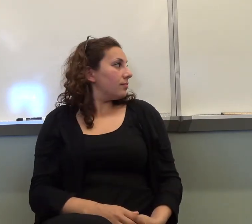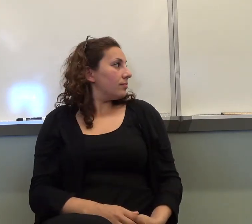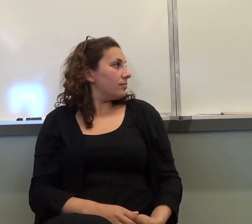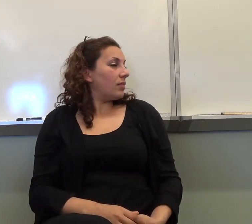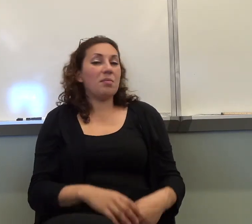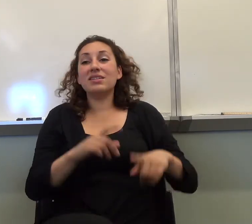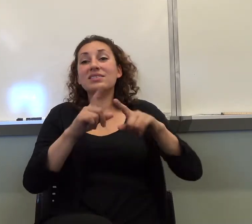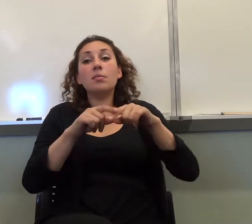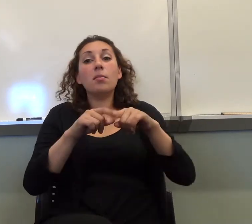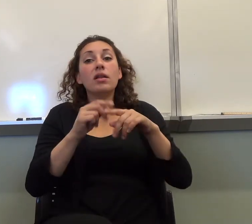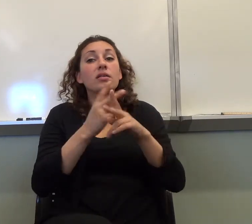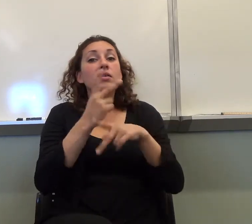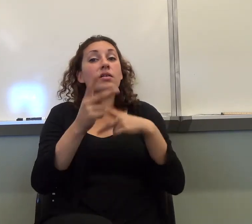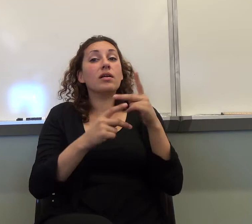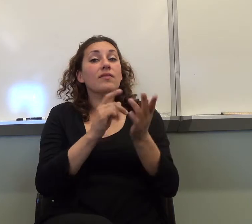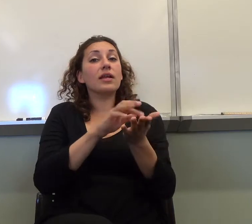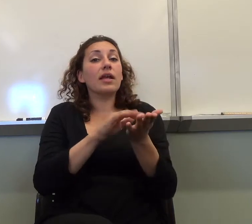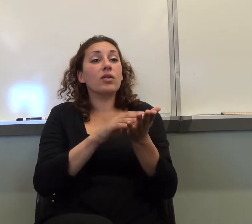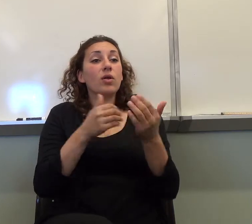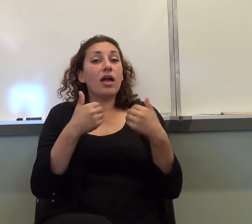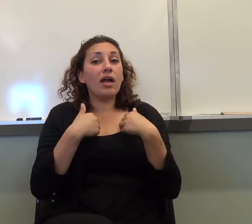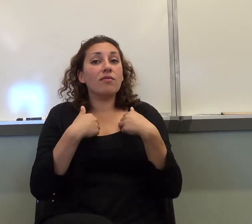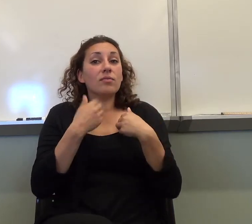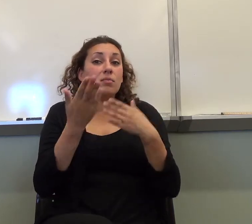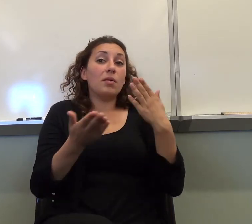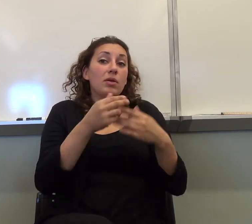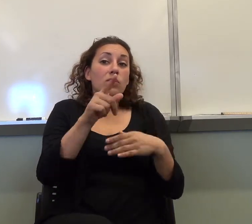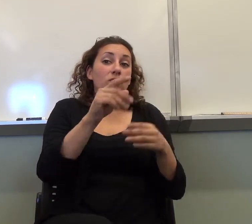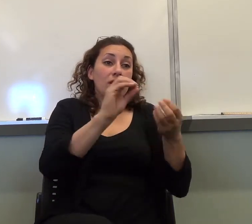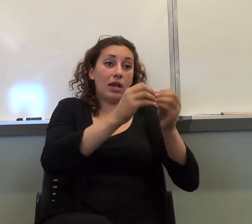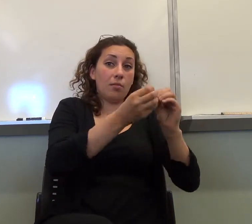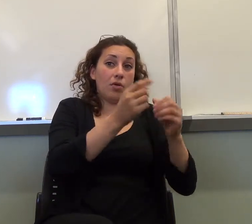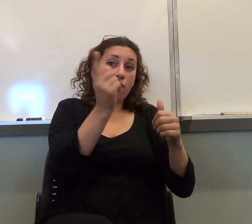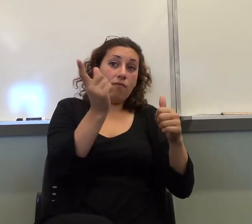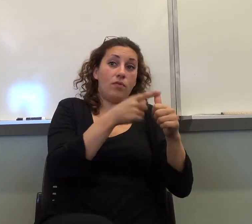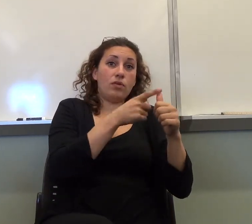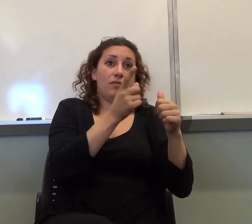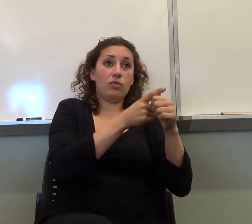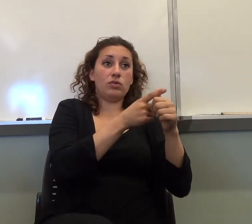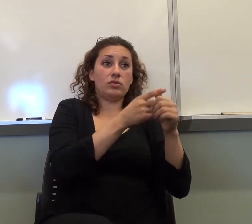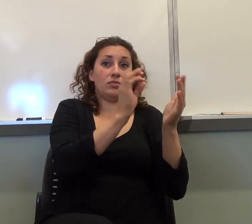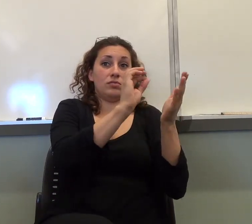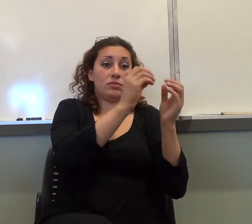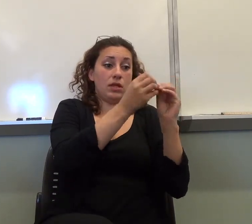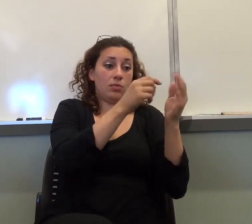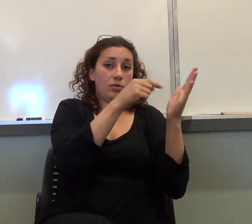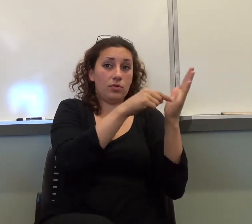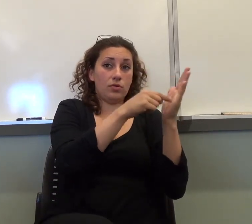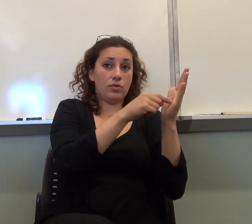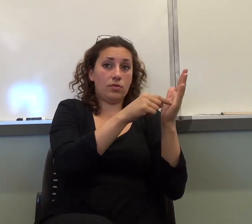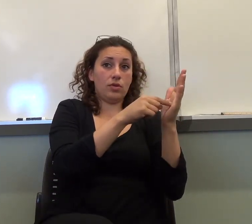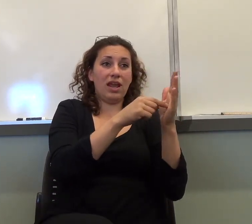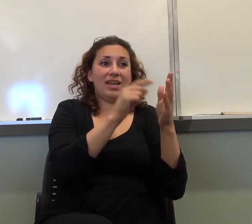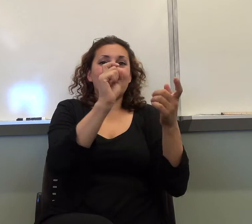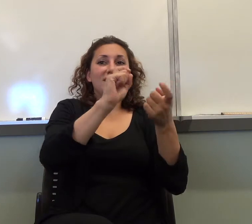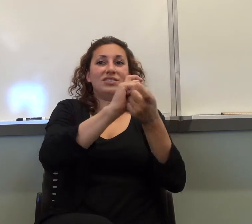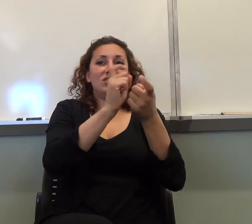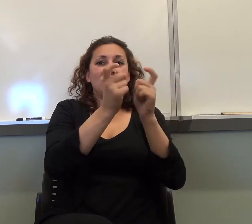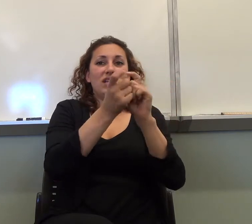your calculator, you might have to put the number in first and then put a change sign button. I'll write that as CHS. And